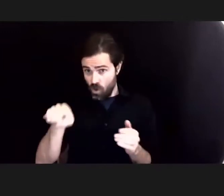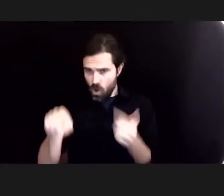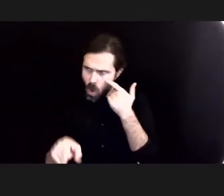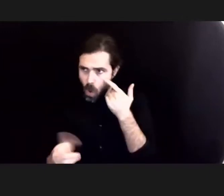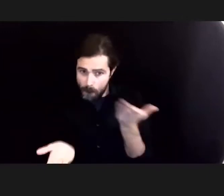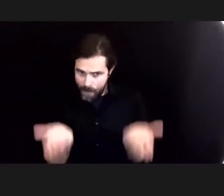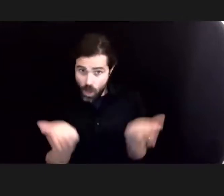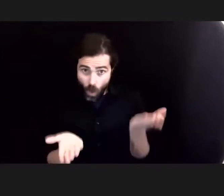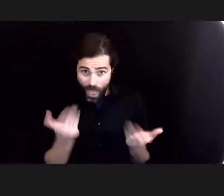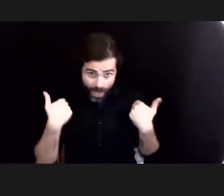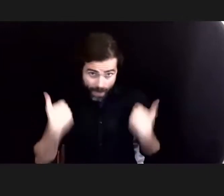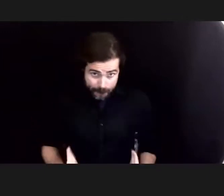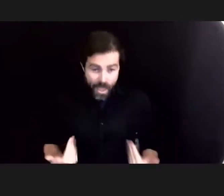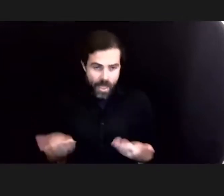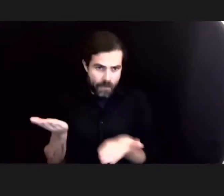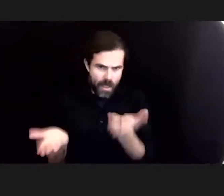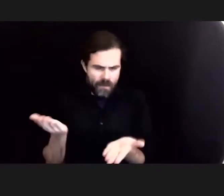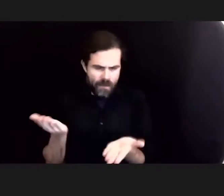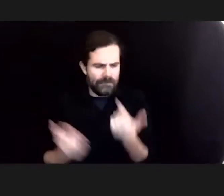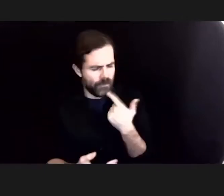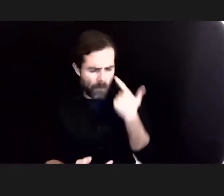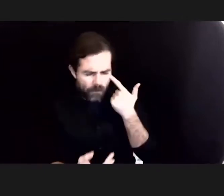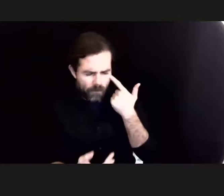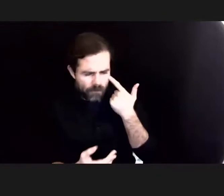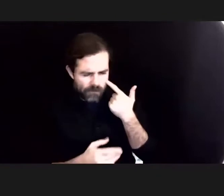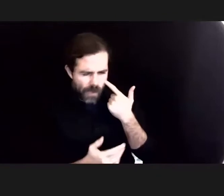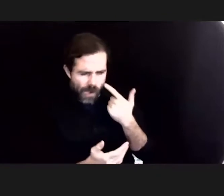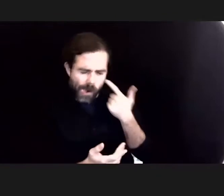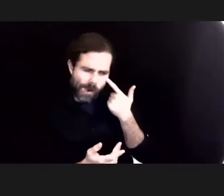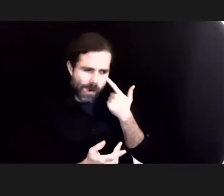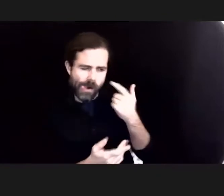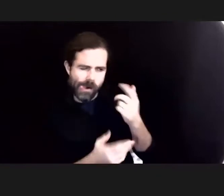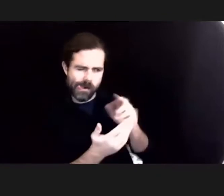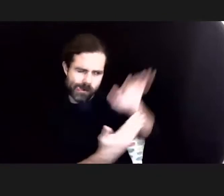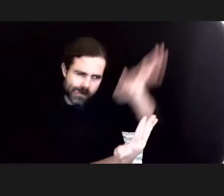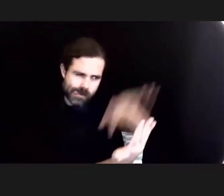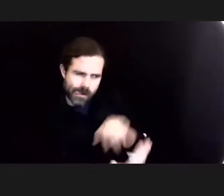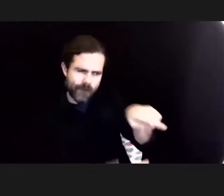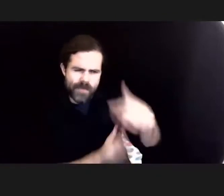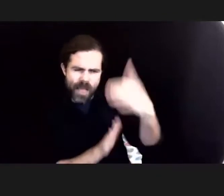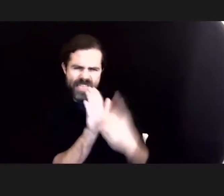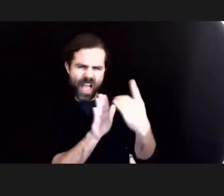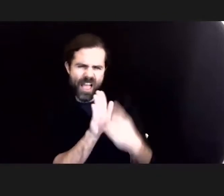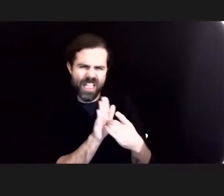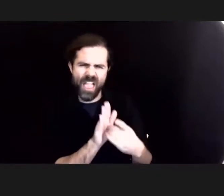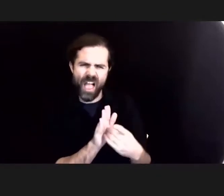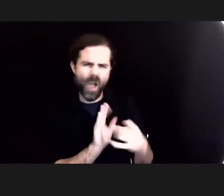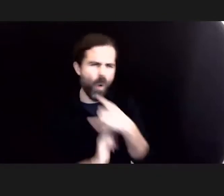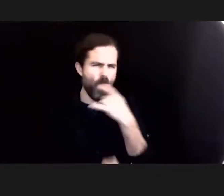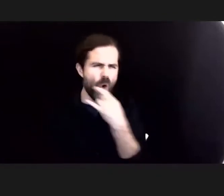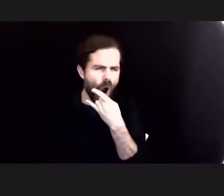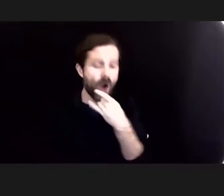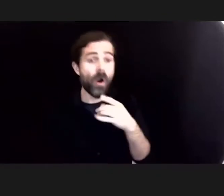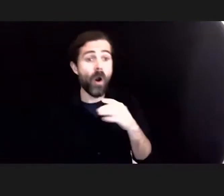or if it has not been categorized correctly. In the public part, we have a map where when a project